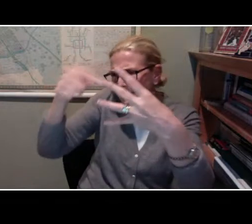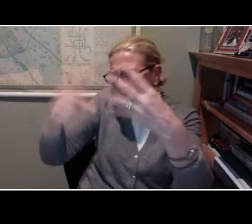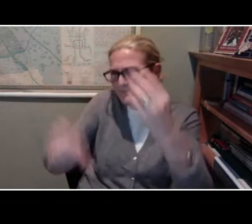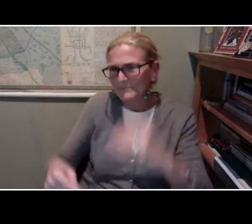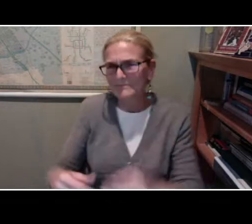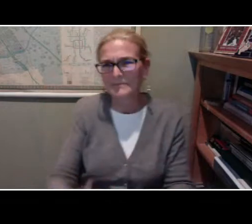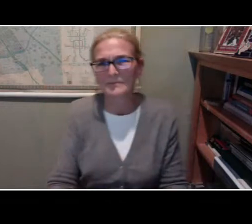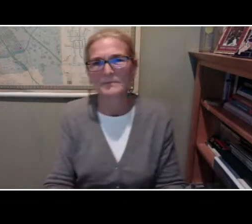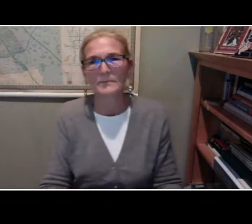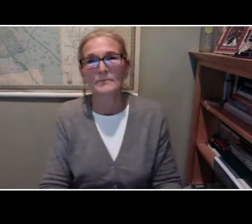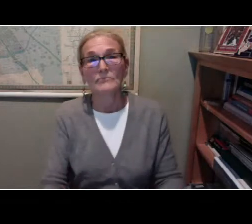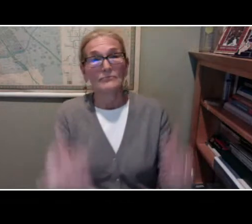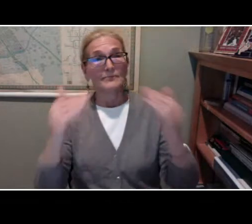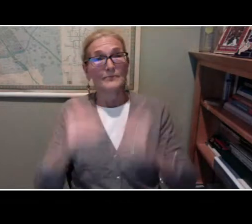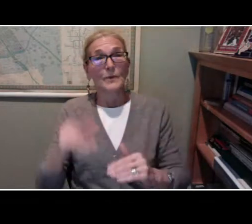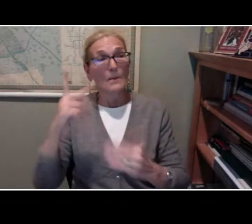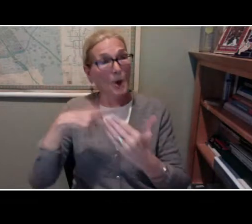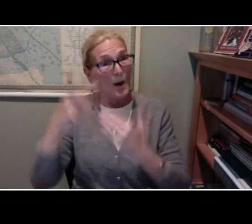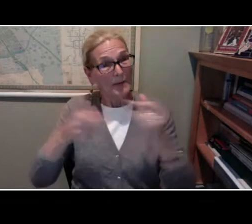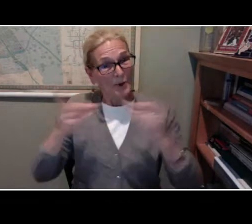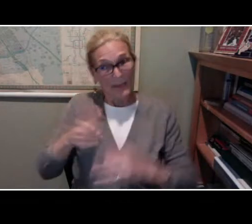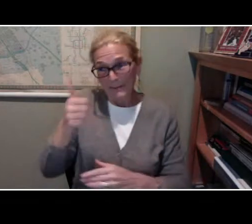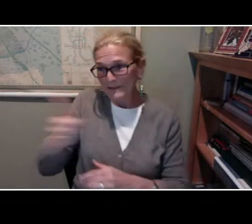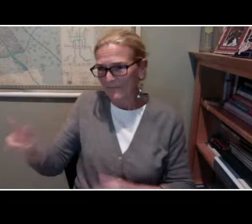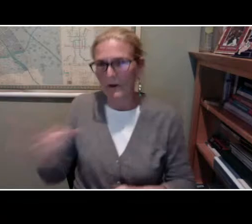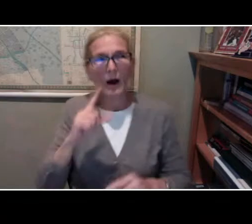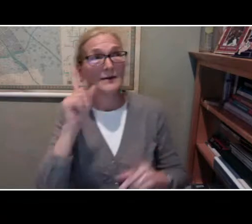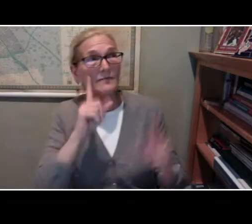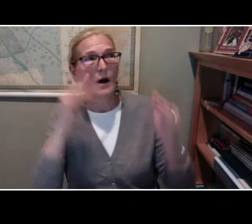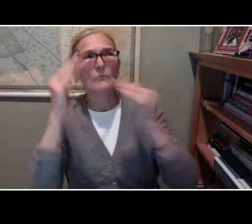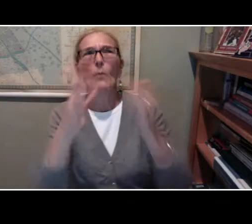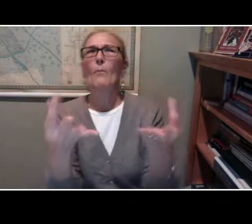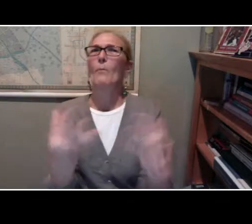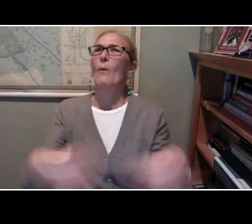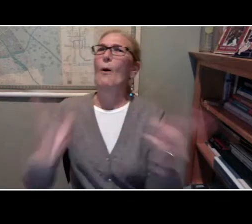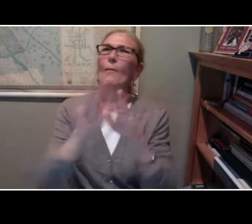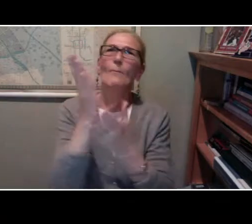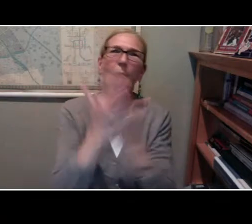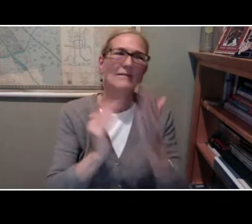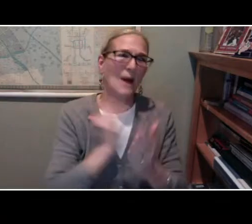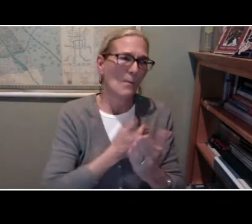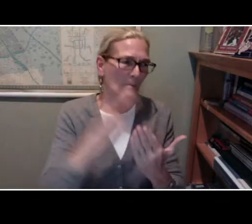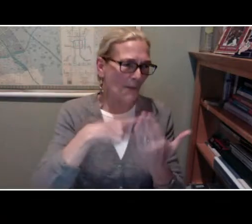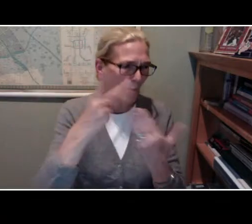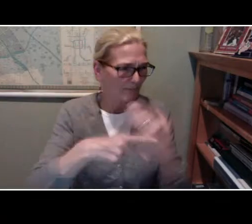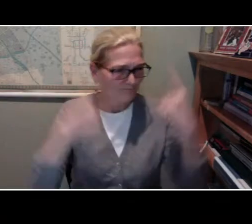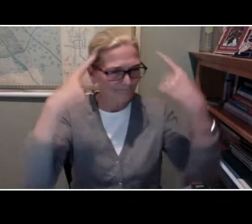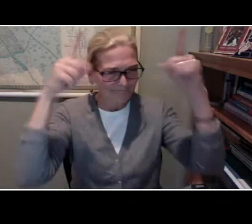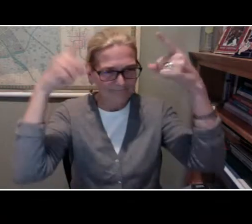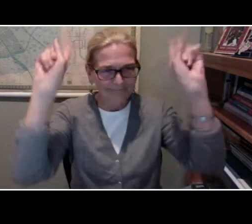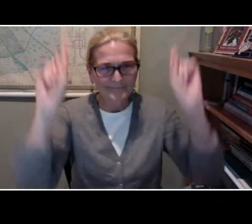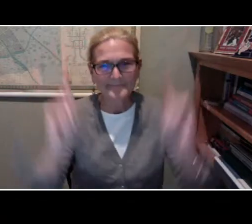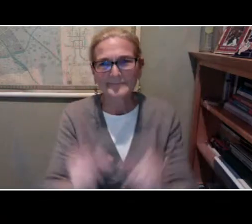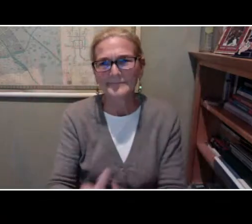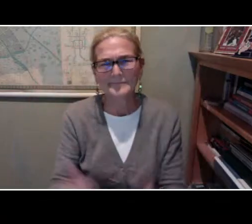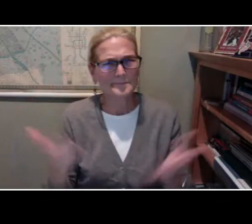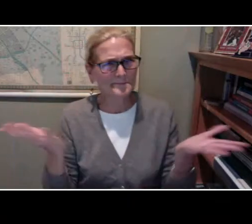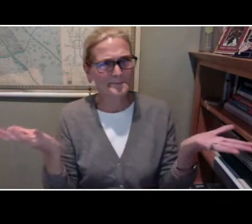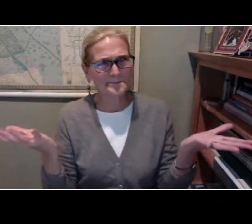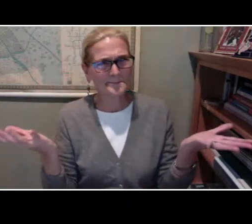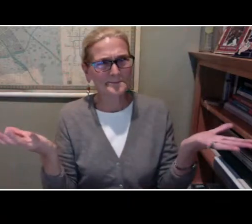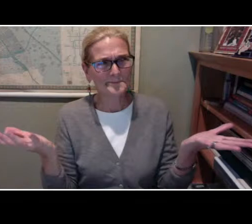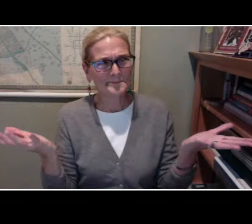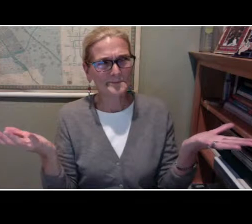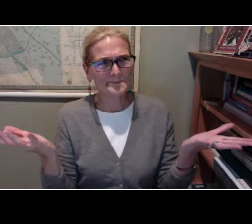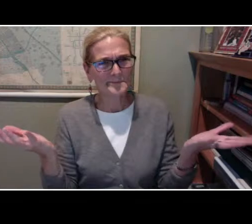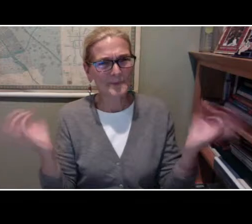crucial in their role. FL3 also points out that deaf adults are essentials. Program directors